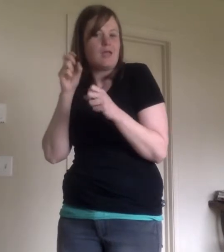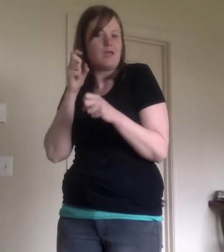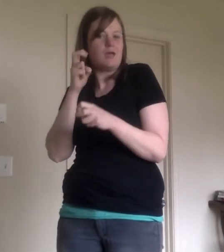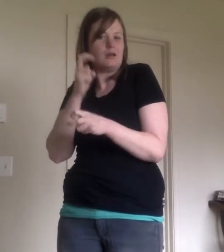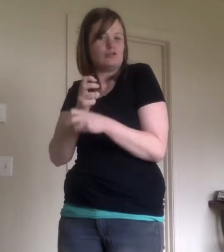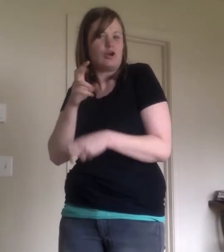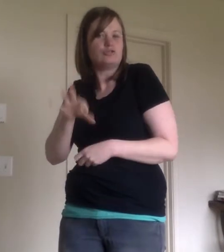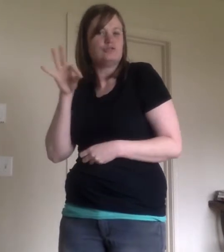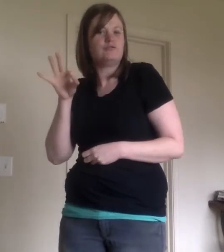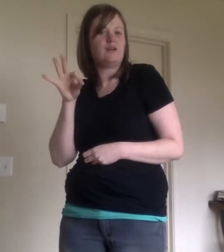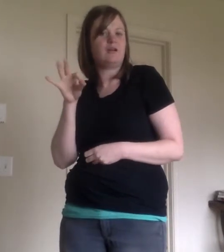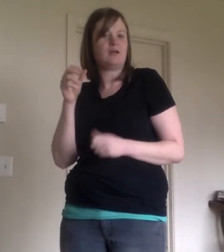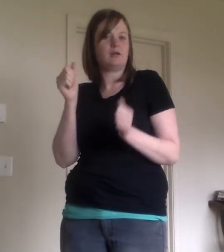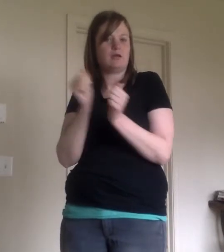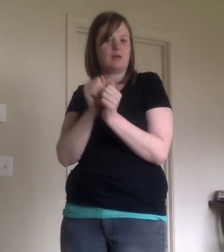capture that, and that's really what I like.